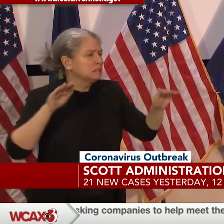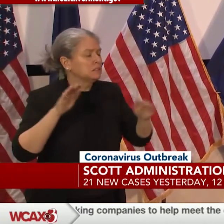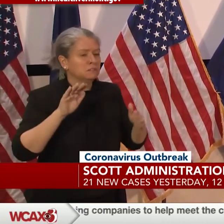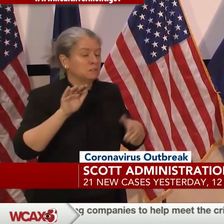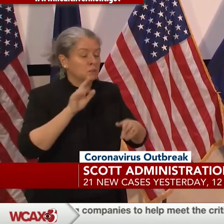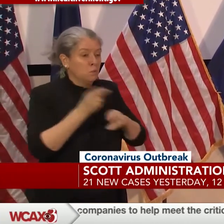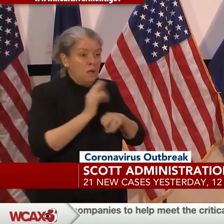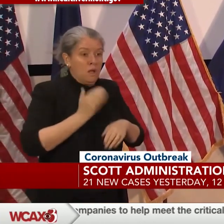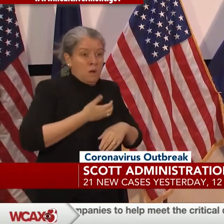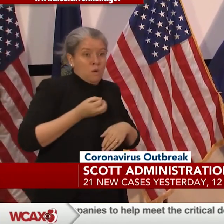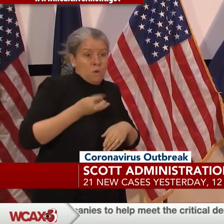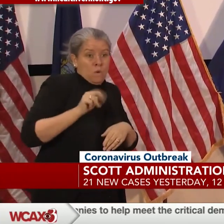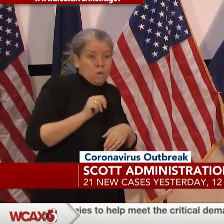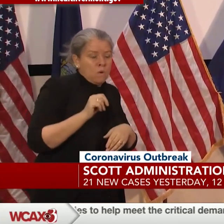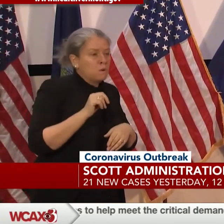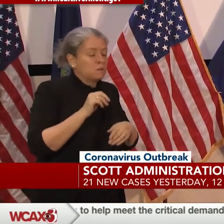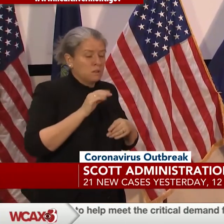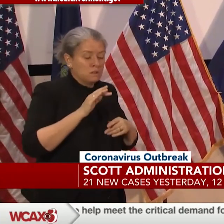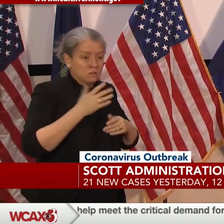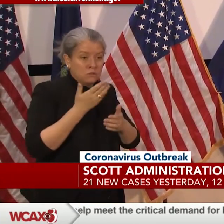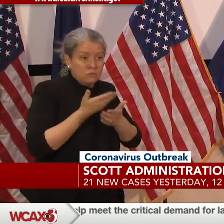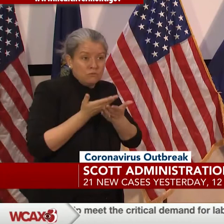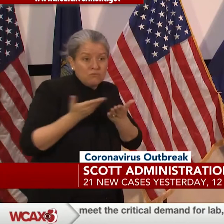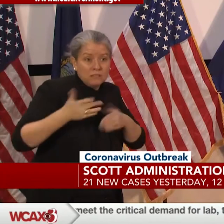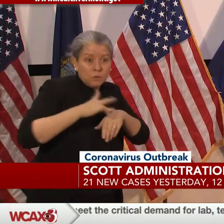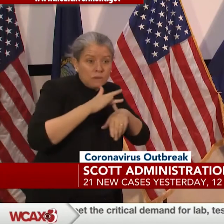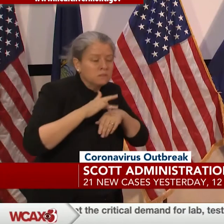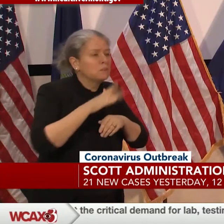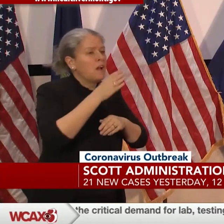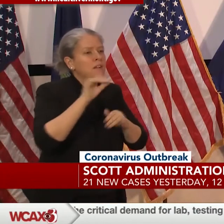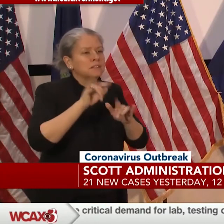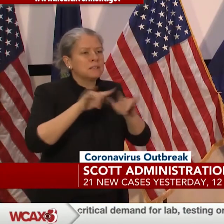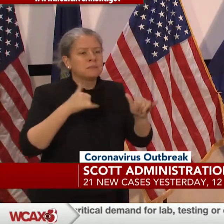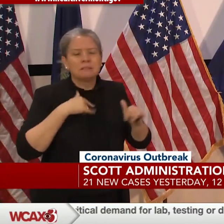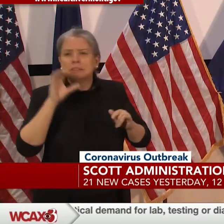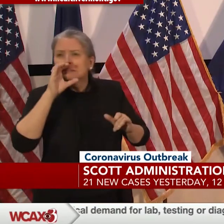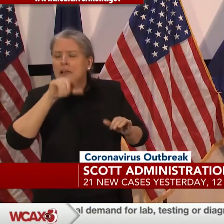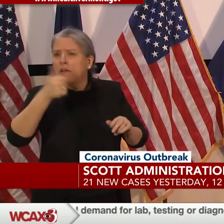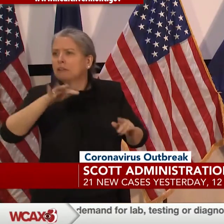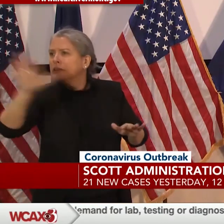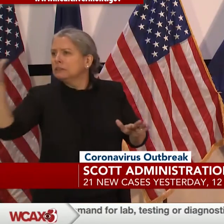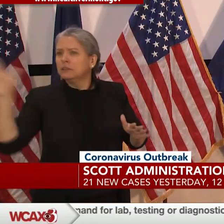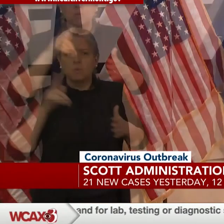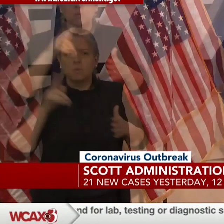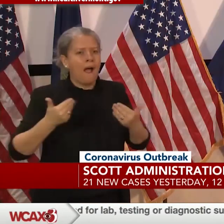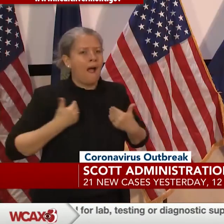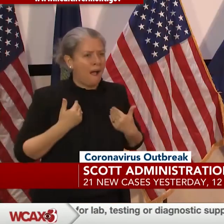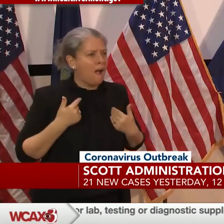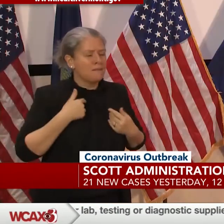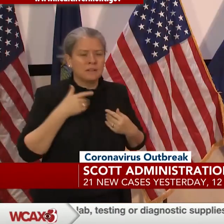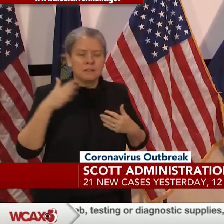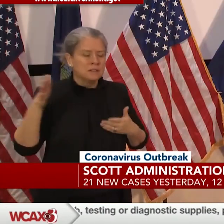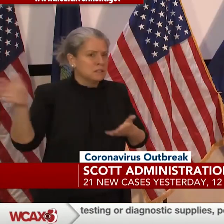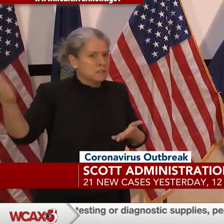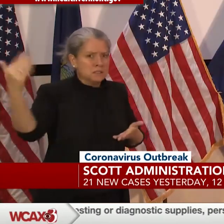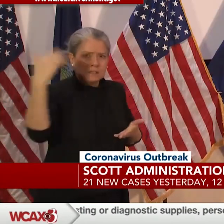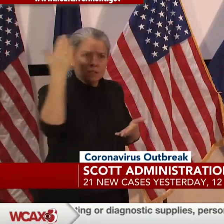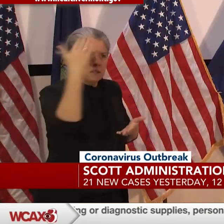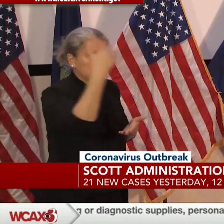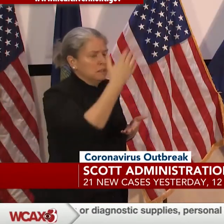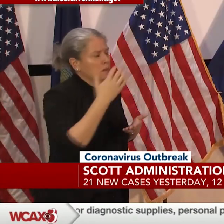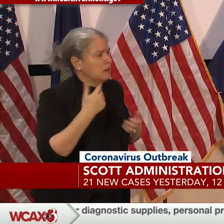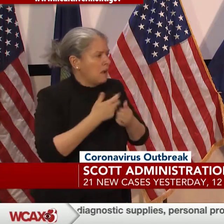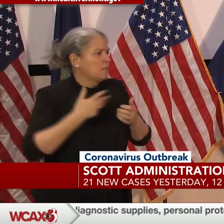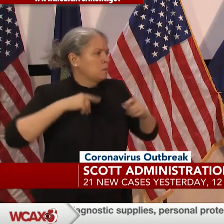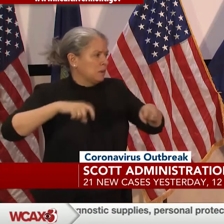in-house and searching throughout the country to be sure that we have all of the available equipment that we